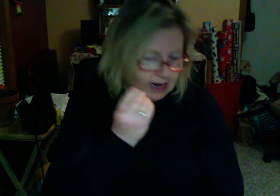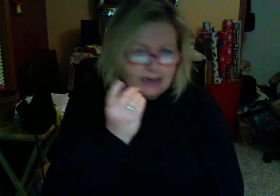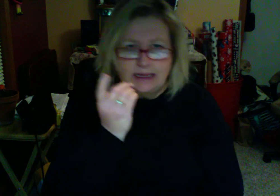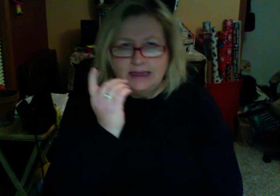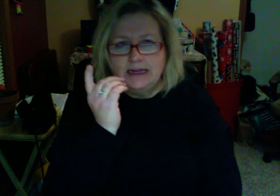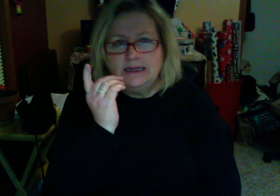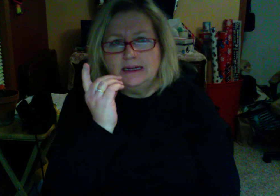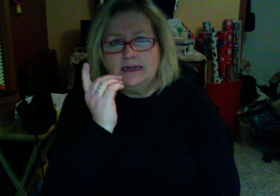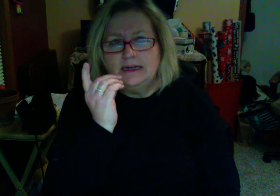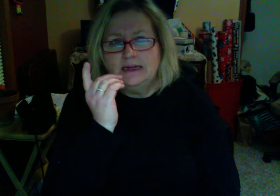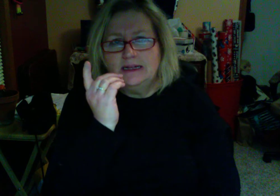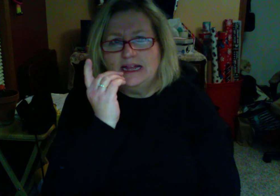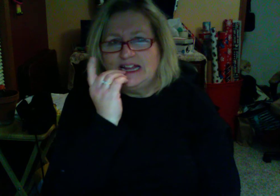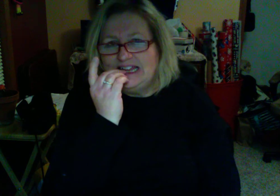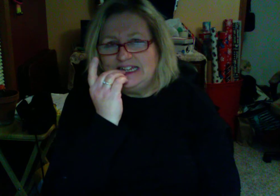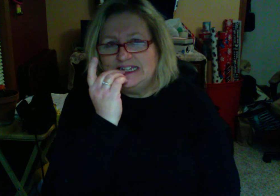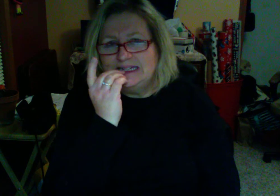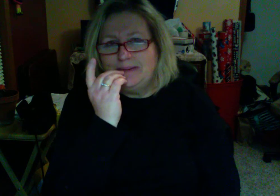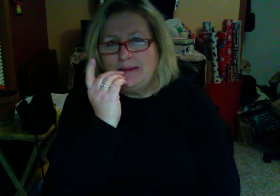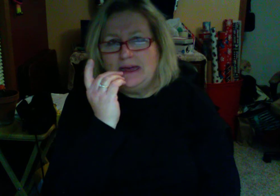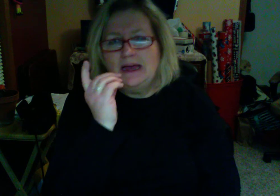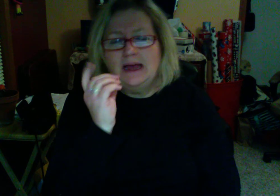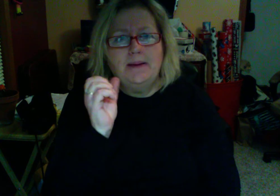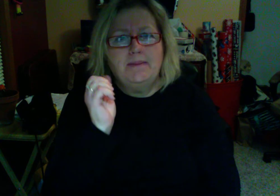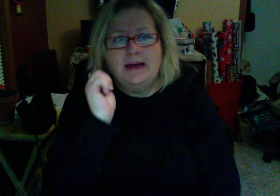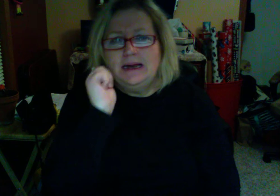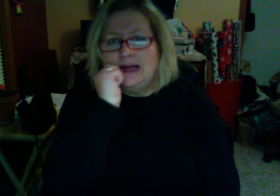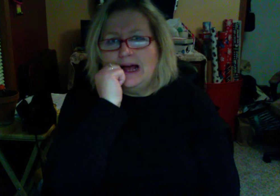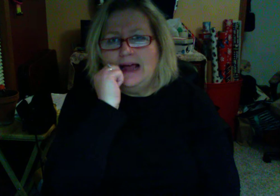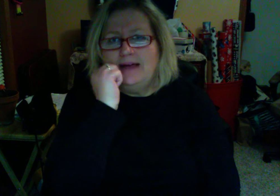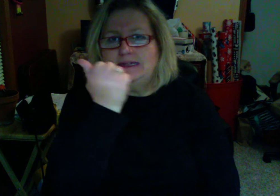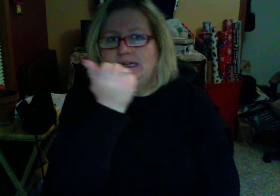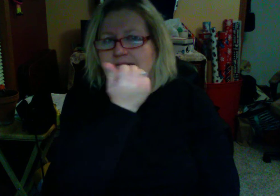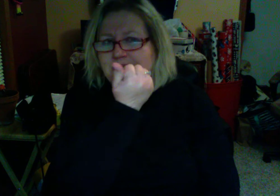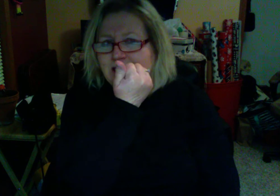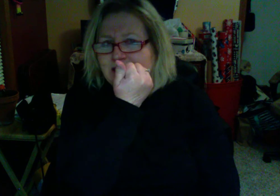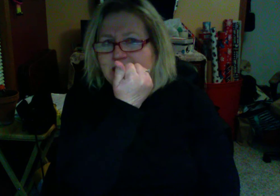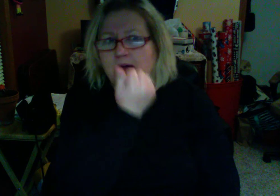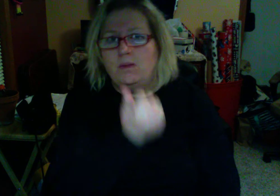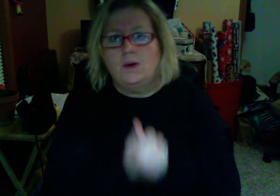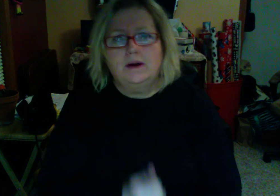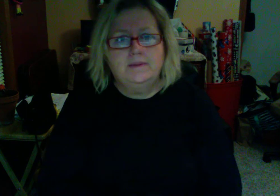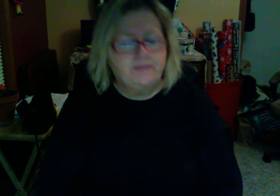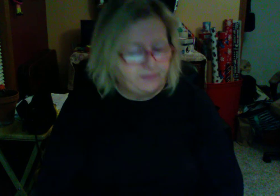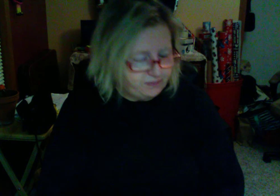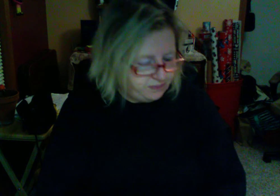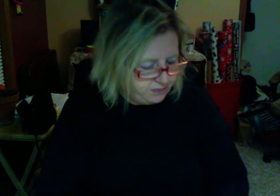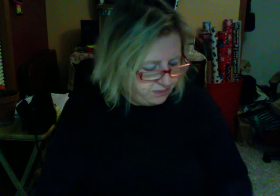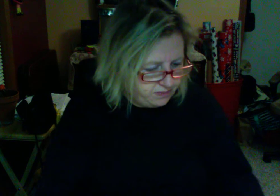I think they did like dentist maybe, but I have seen dentist now more.